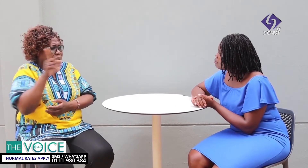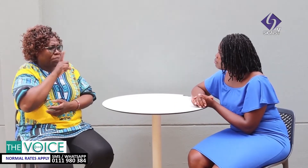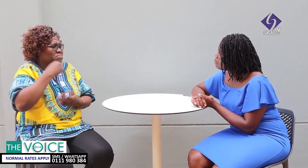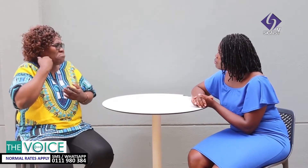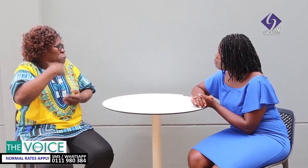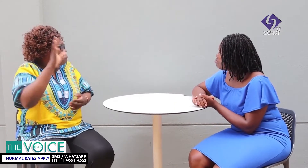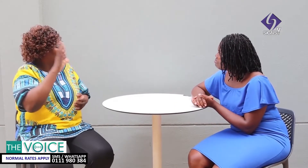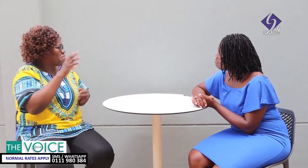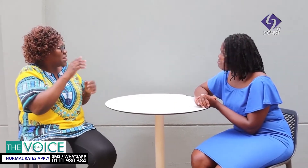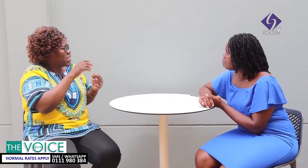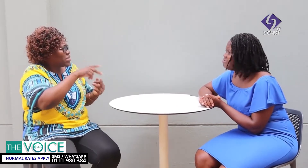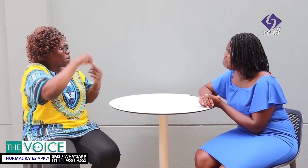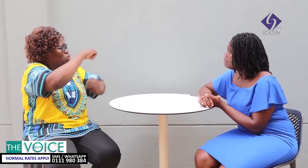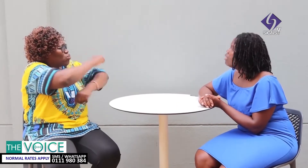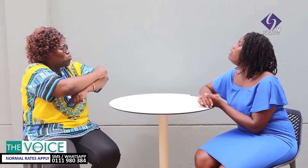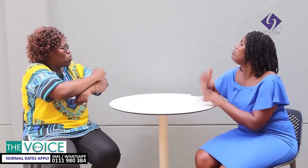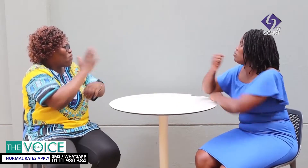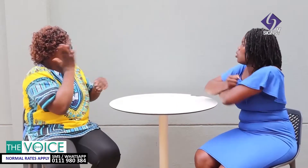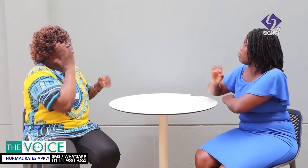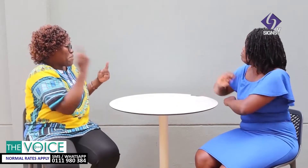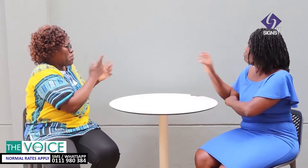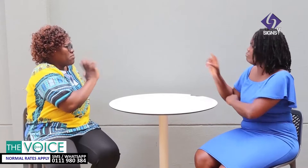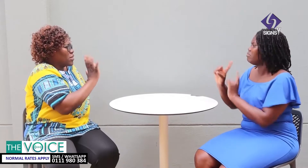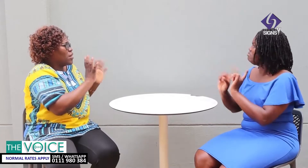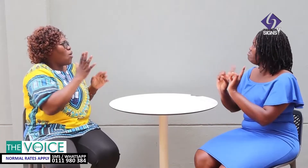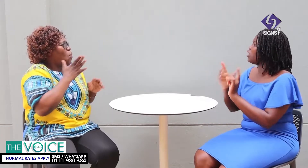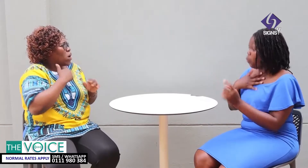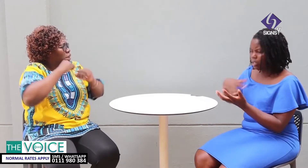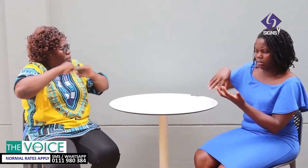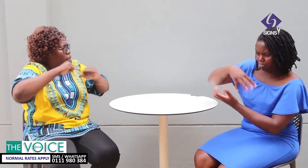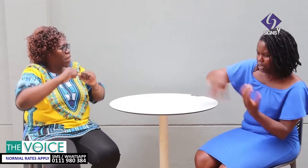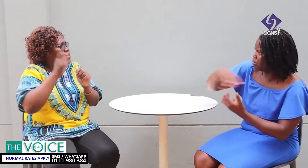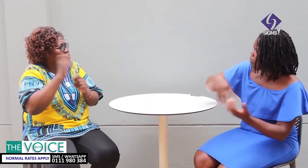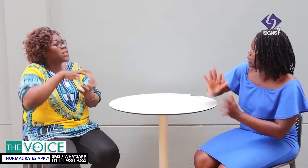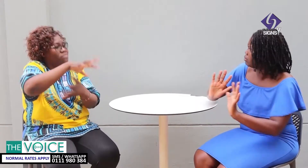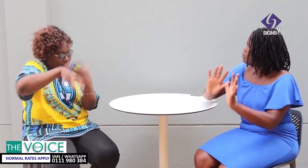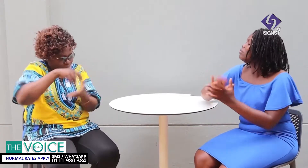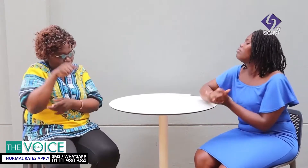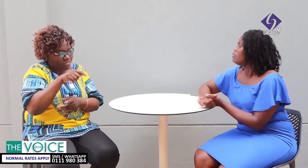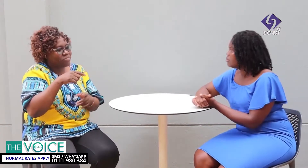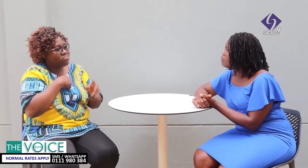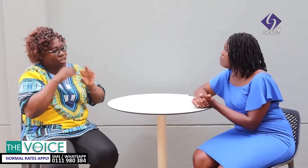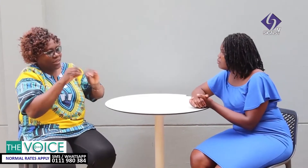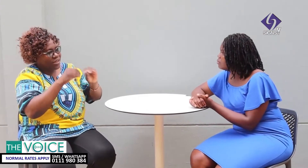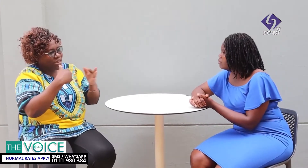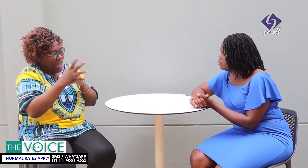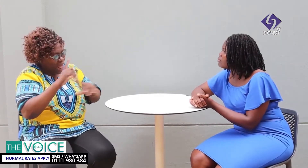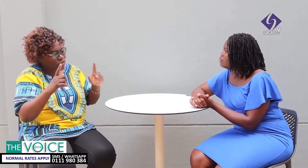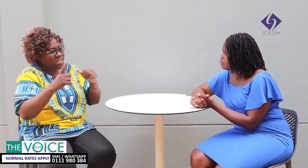deaf students there. But some of these children were from wealthy families, so it was actually a different